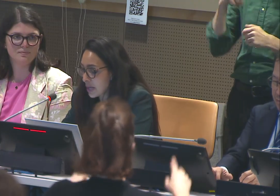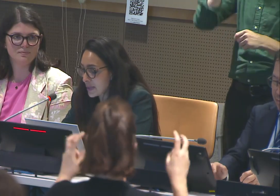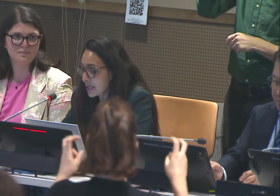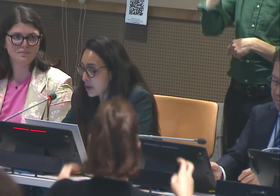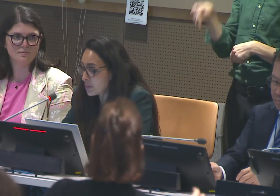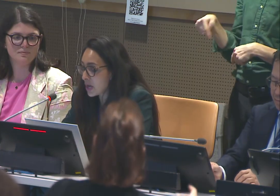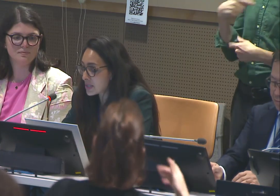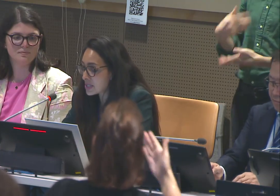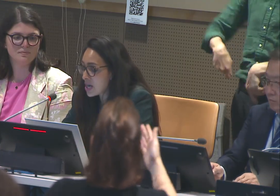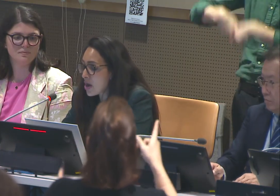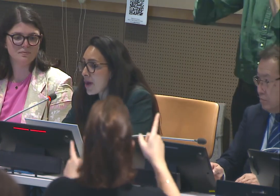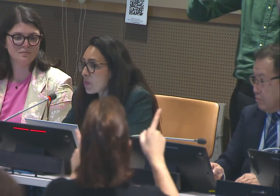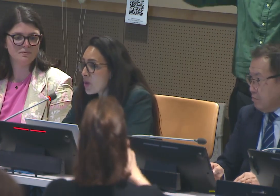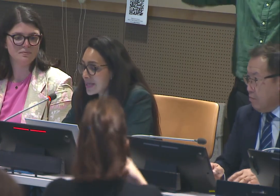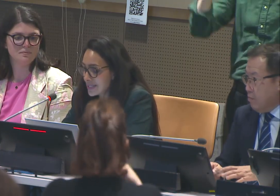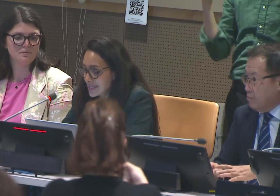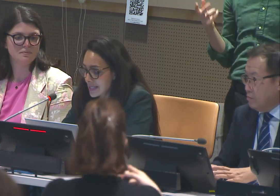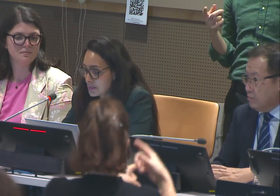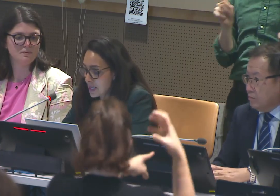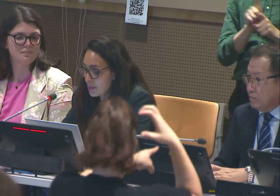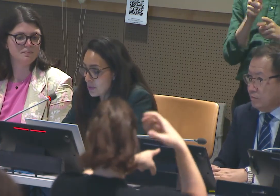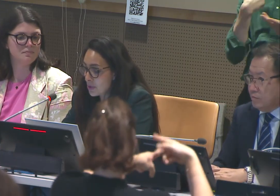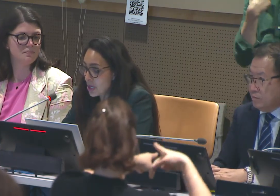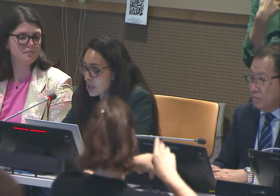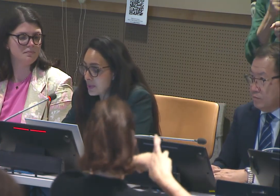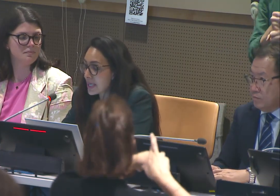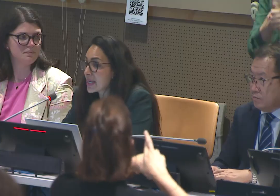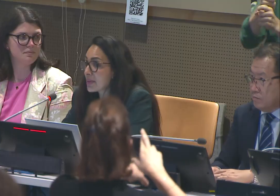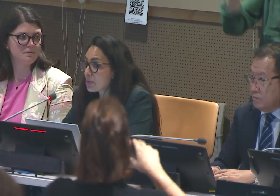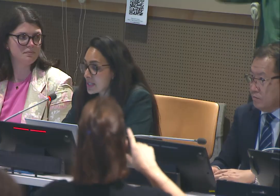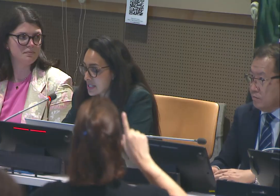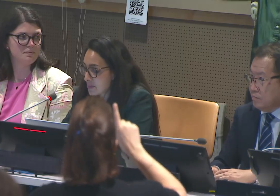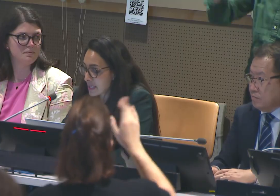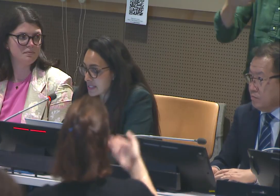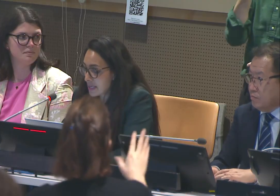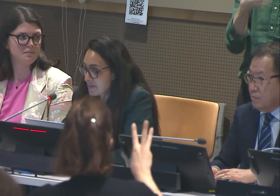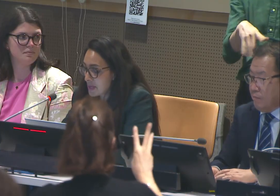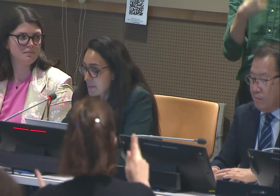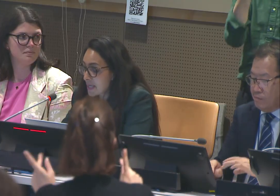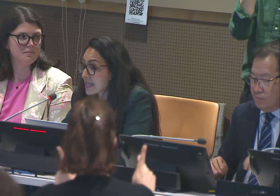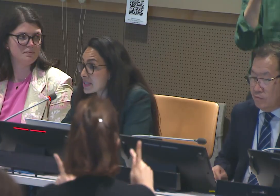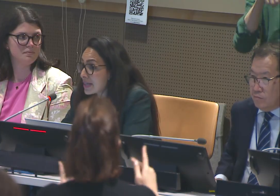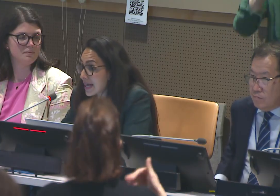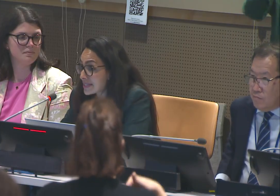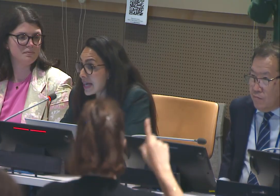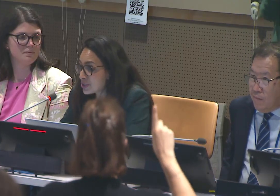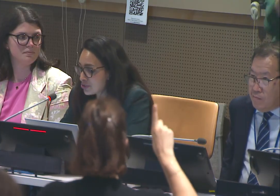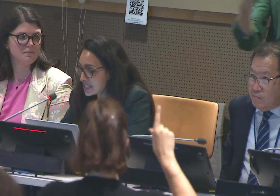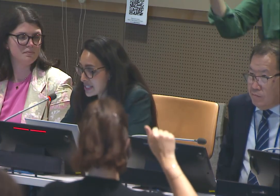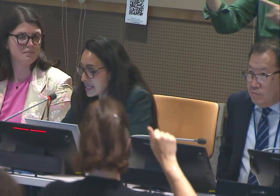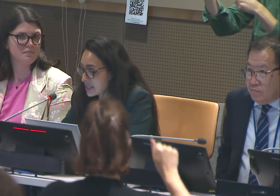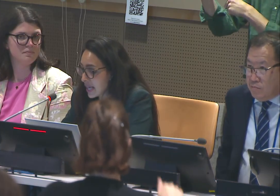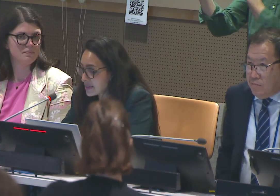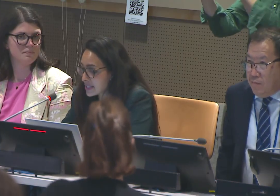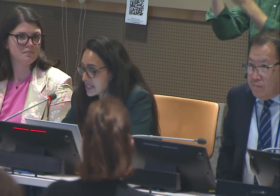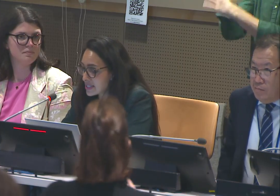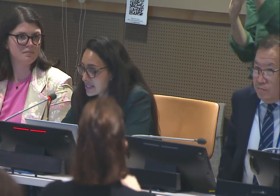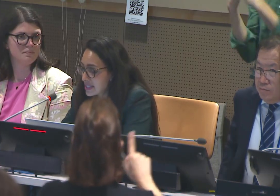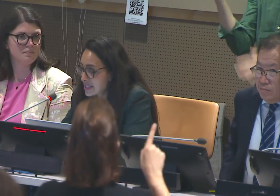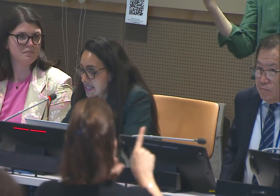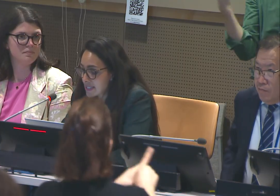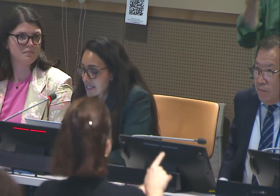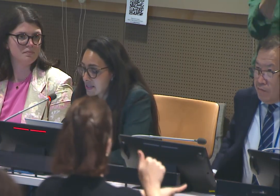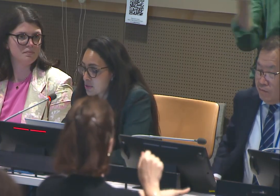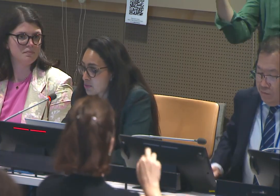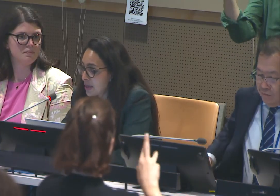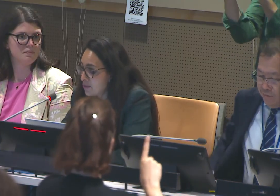delegate from Lao PDR remarked, around 1 in 6 people globally live with a disability. But as Astrid said at the outset,